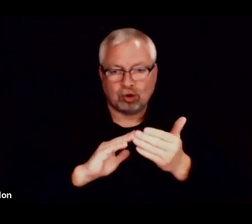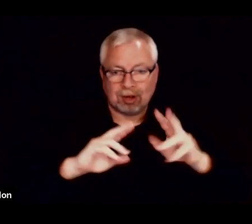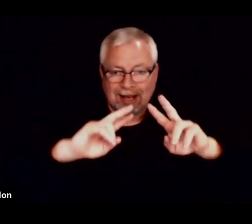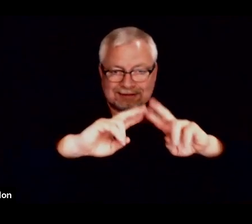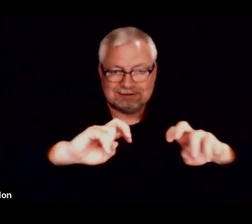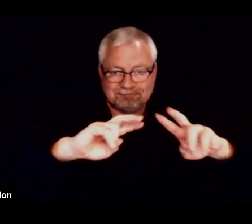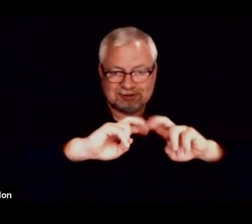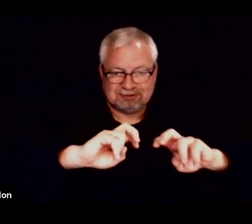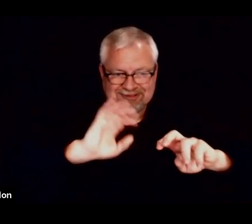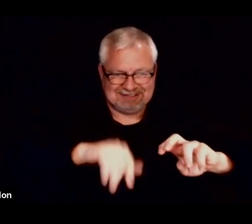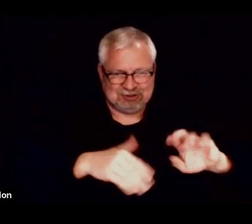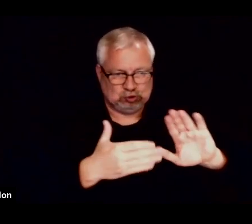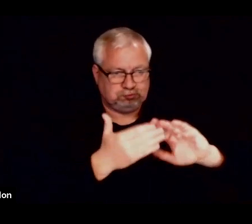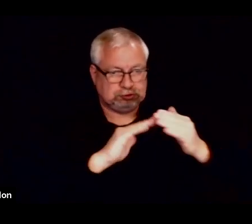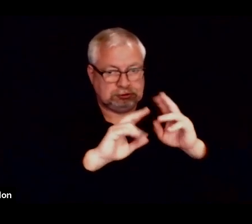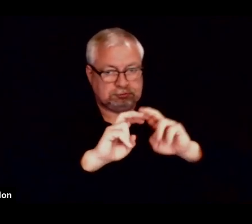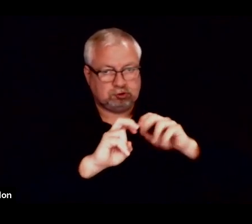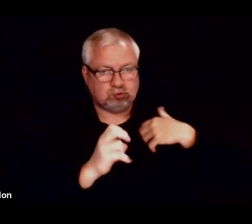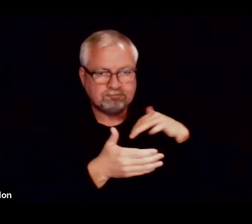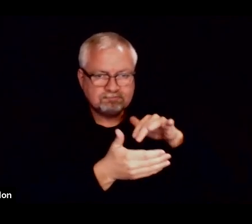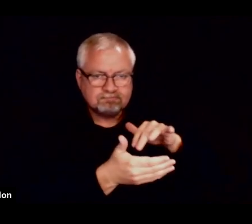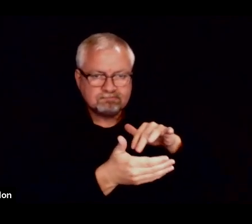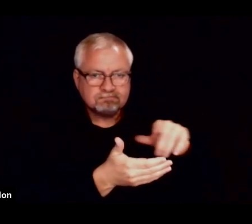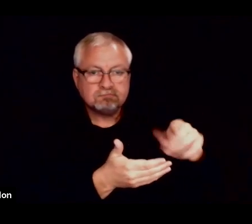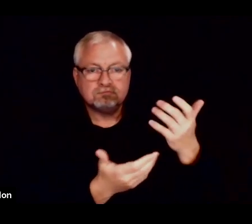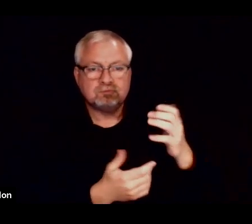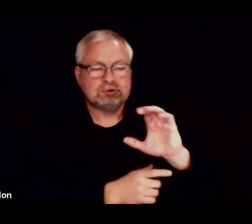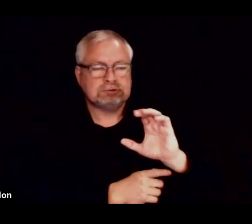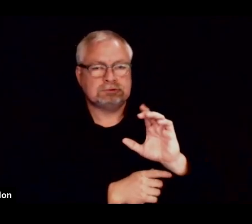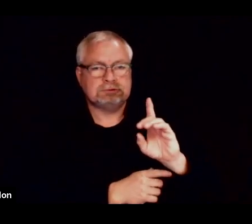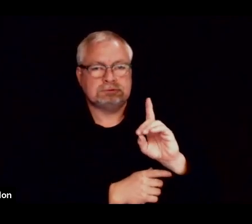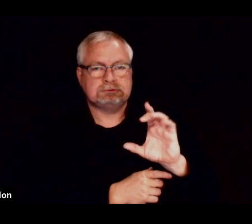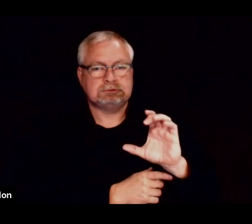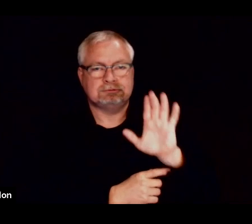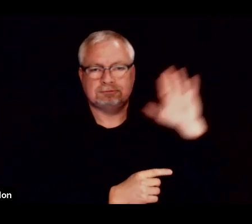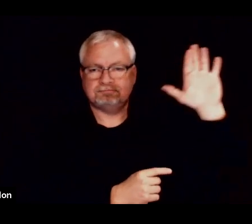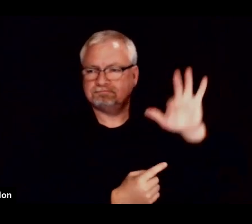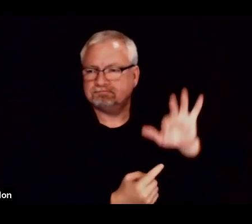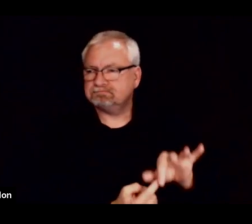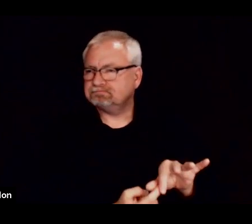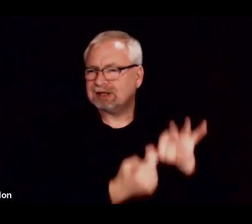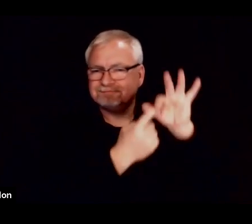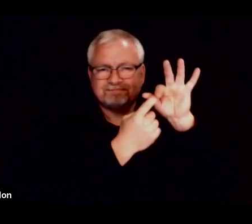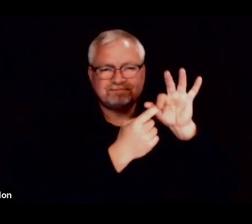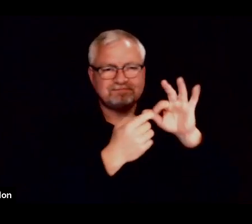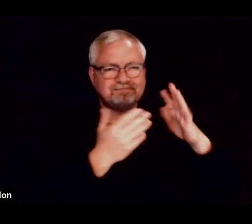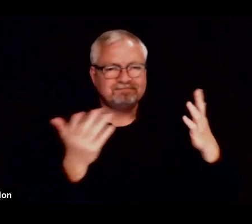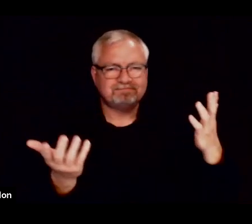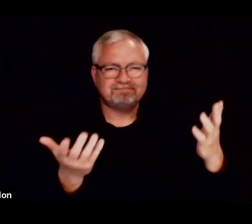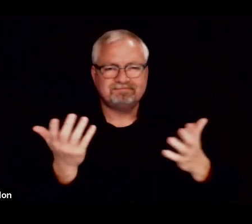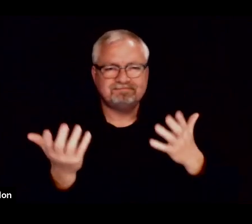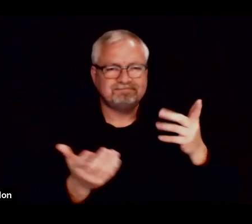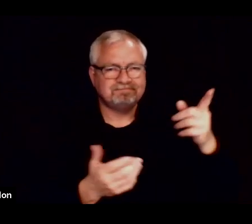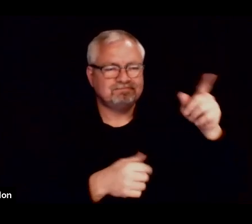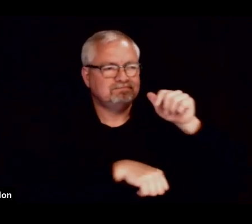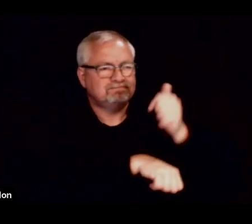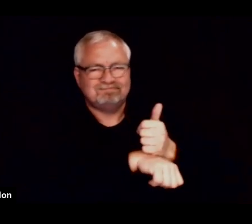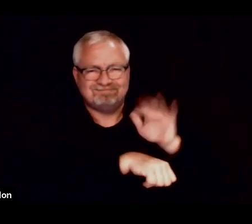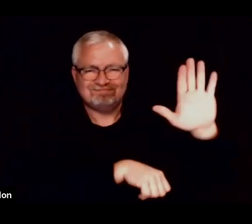Their CDC has a special kind of framework and study called